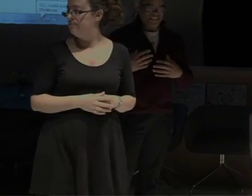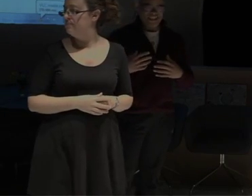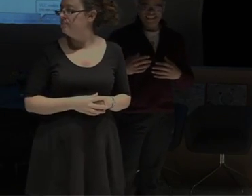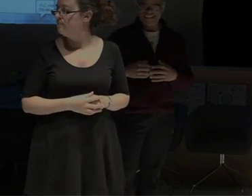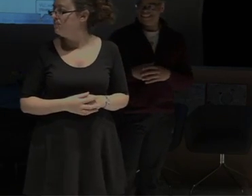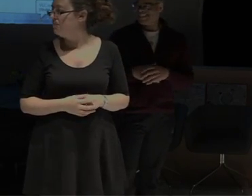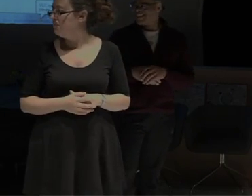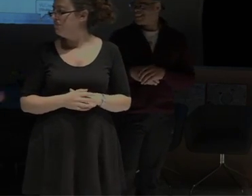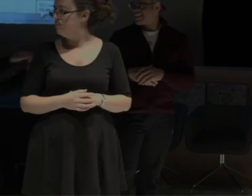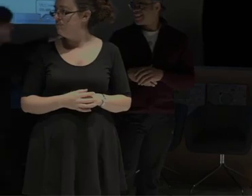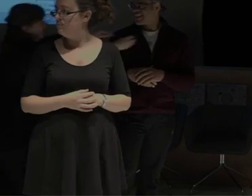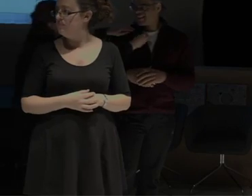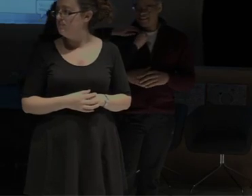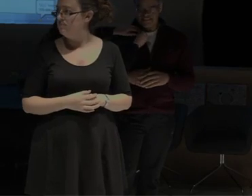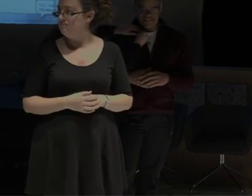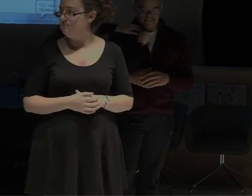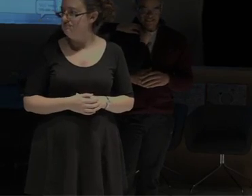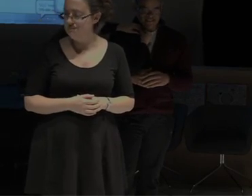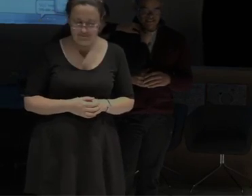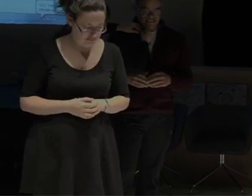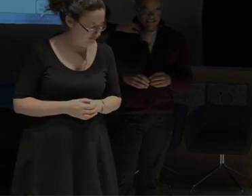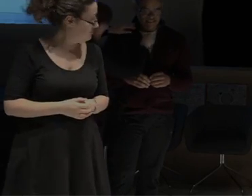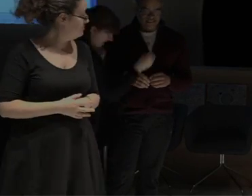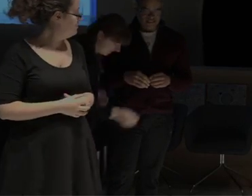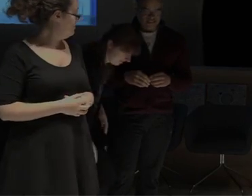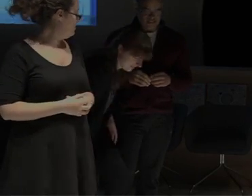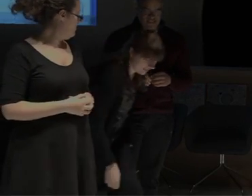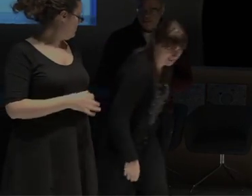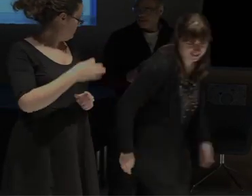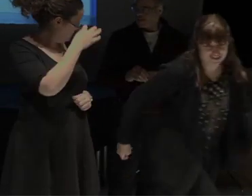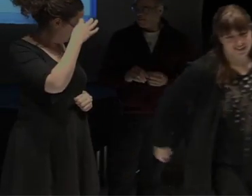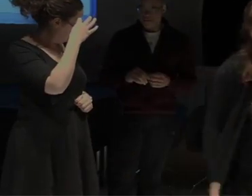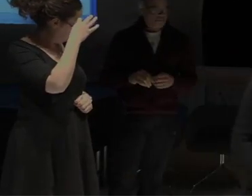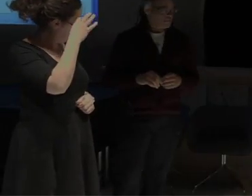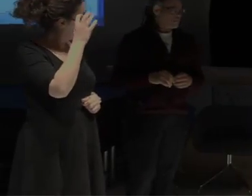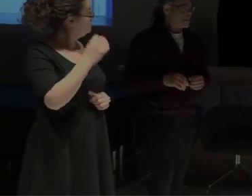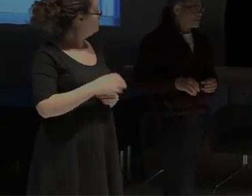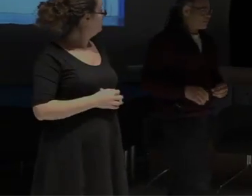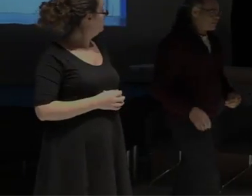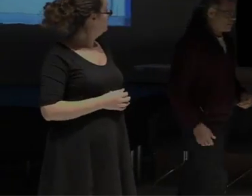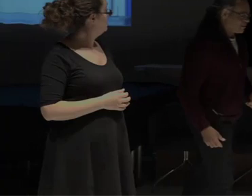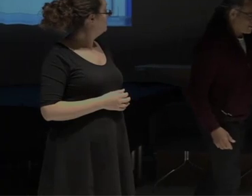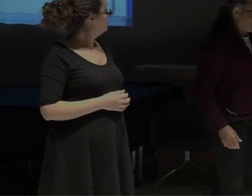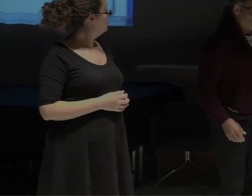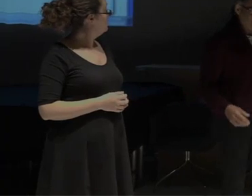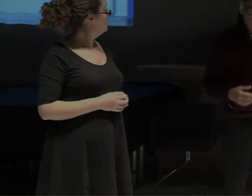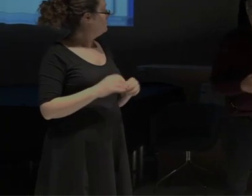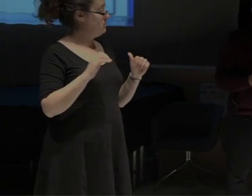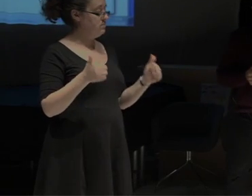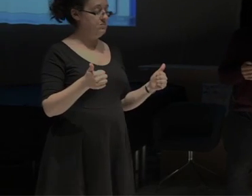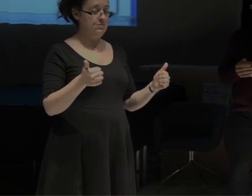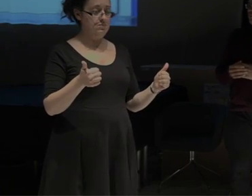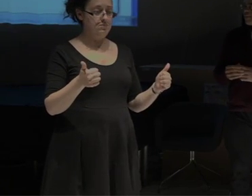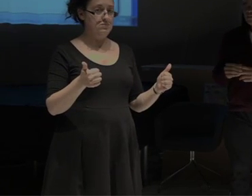Wow, okay. Right, so we'll push it on a little bit. It's just before the bridge. Okay. Yes. Over to you then. Okay, all